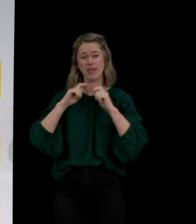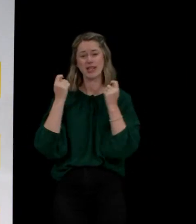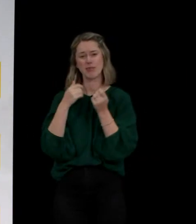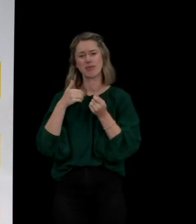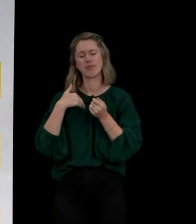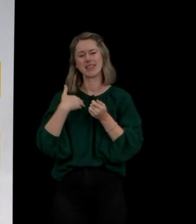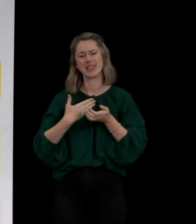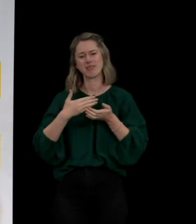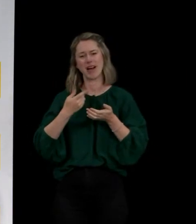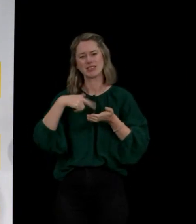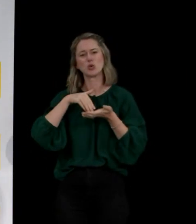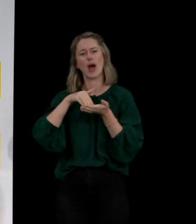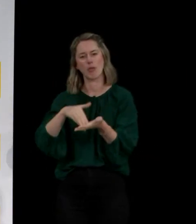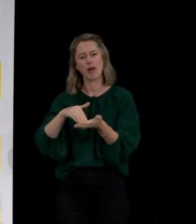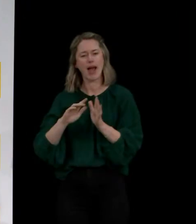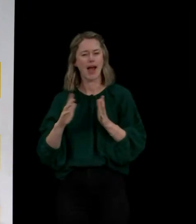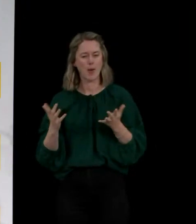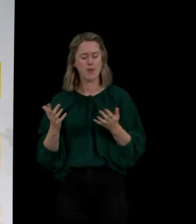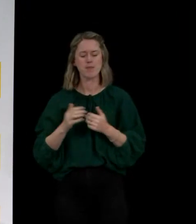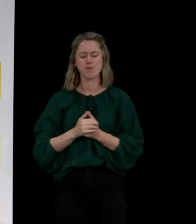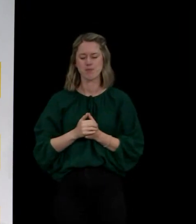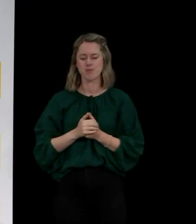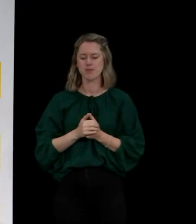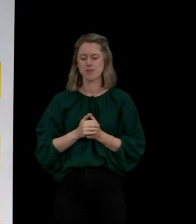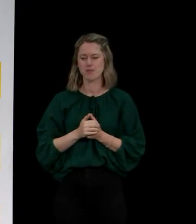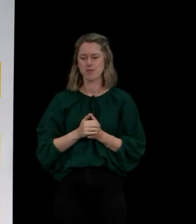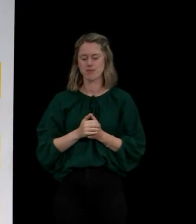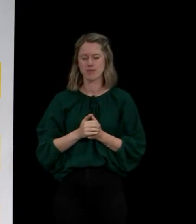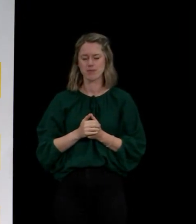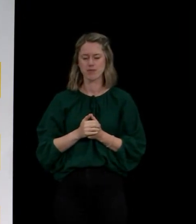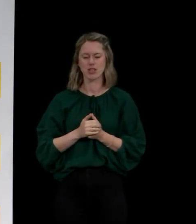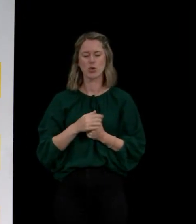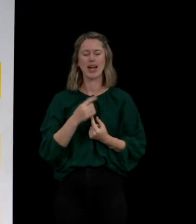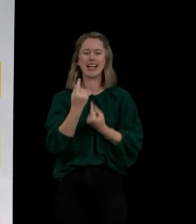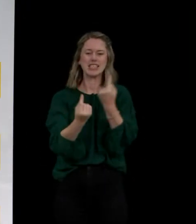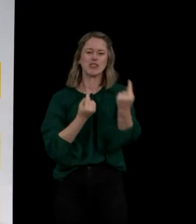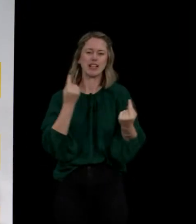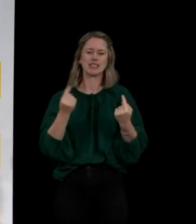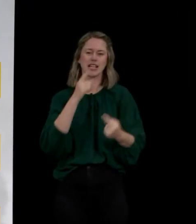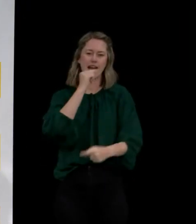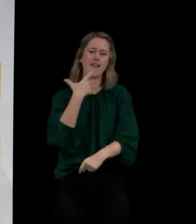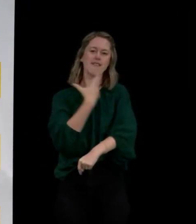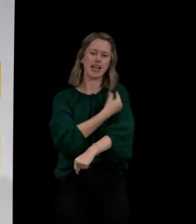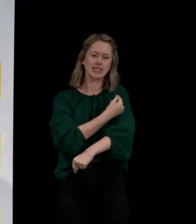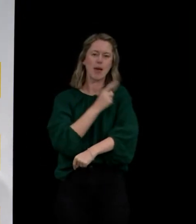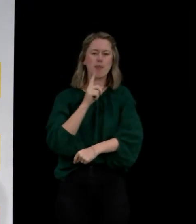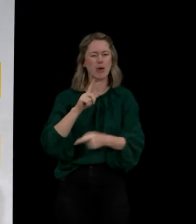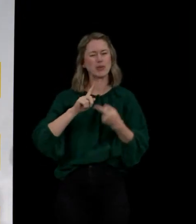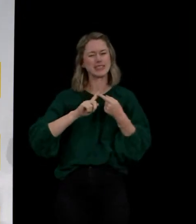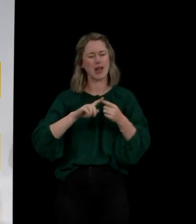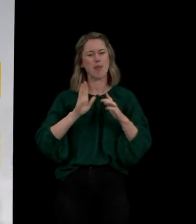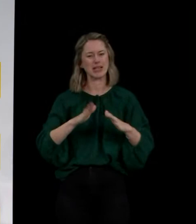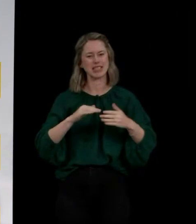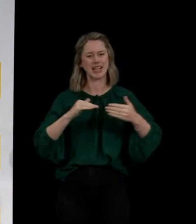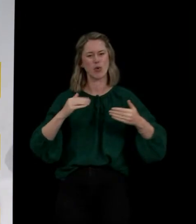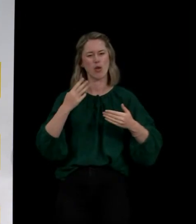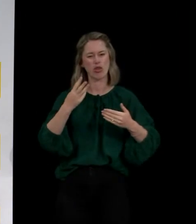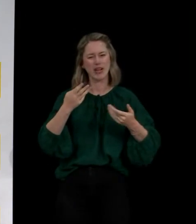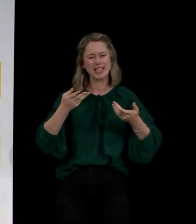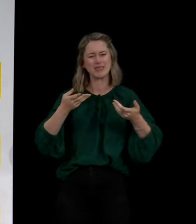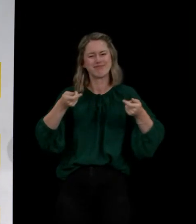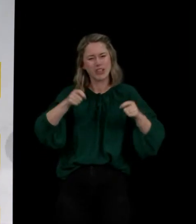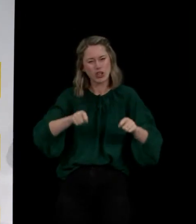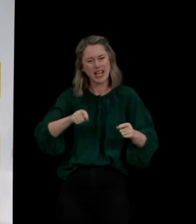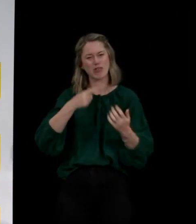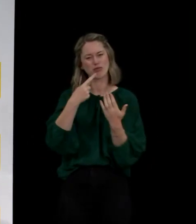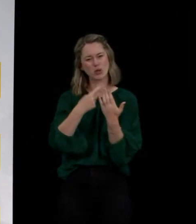help. Firstly, while we put on the individual armour of the vaccine, we still need the restrictions that we're using. I know